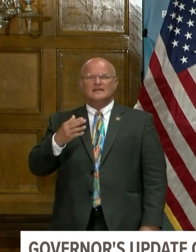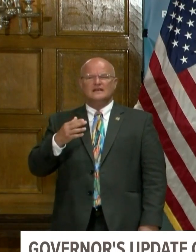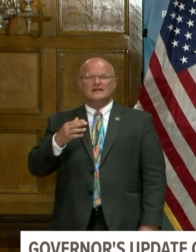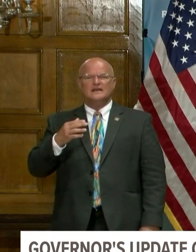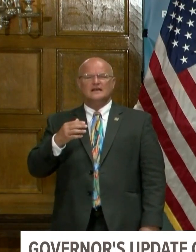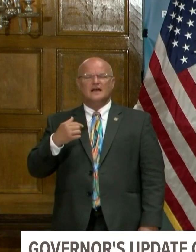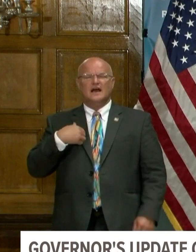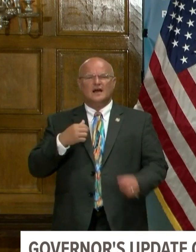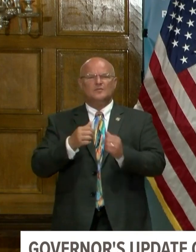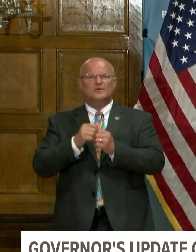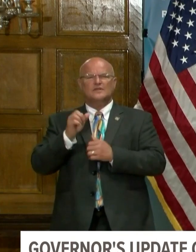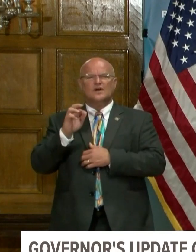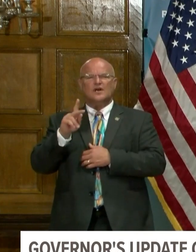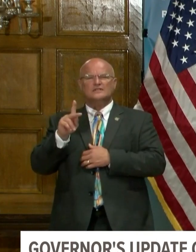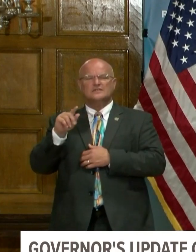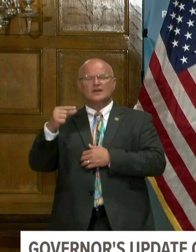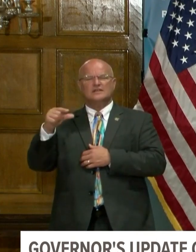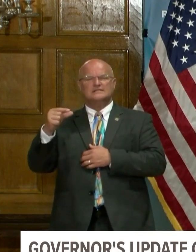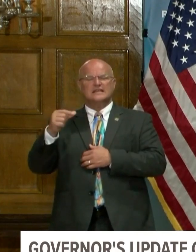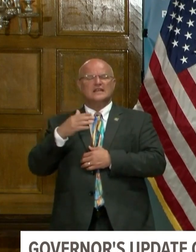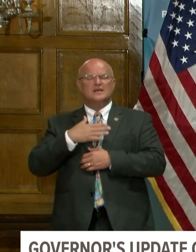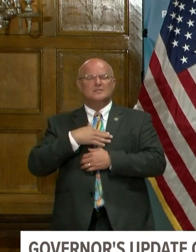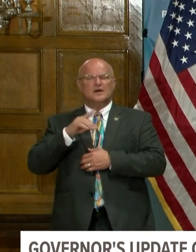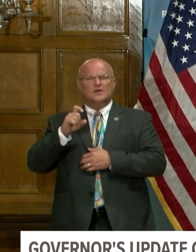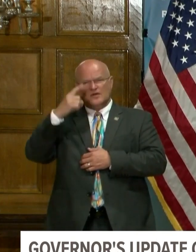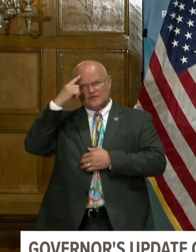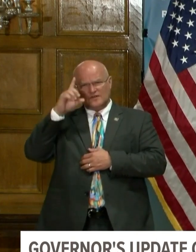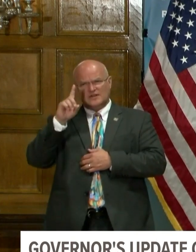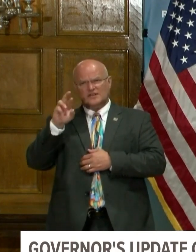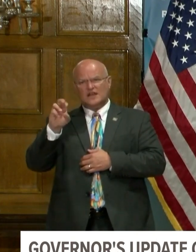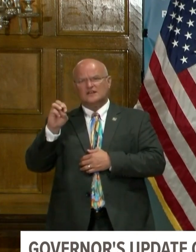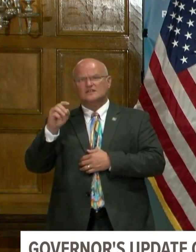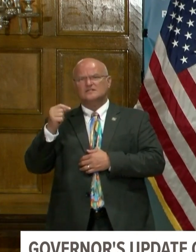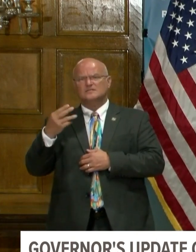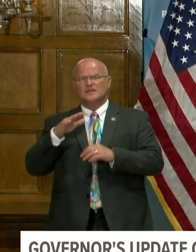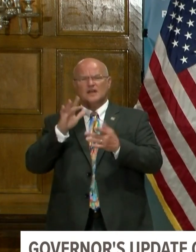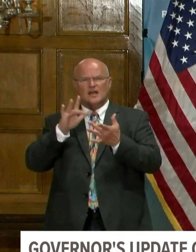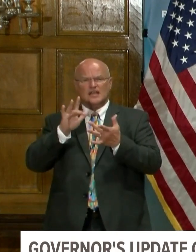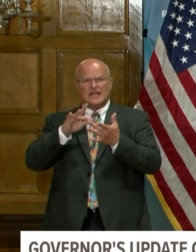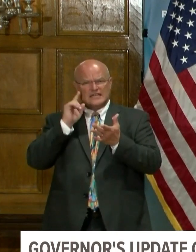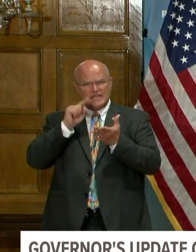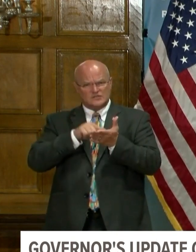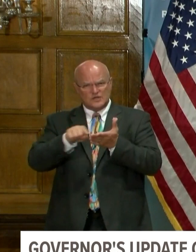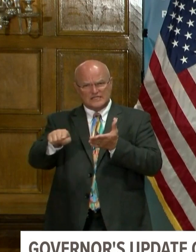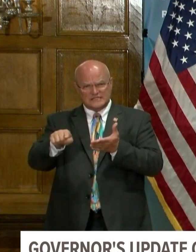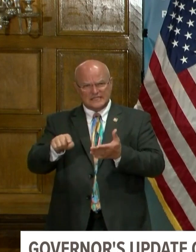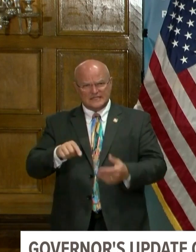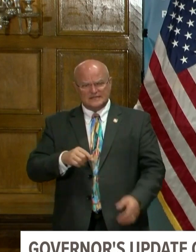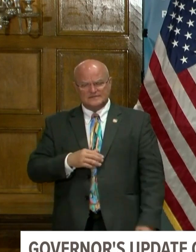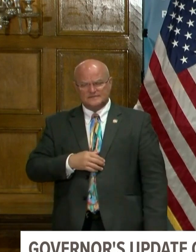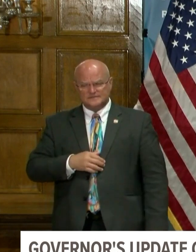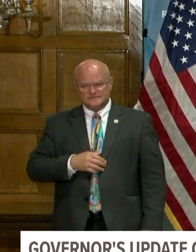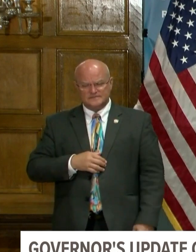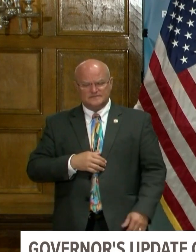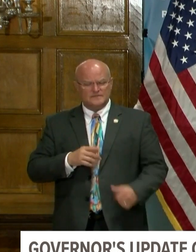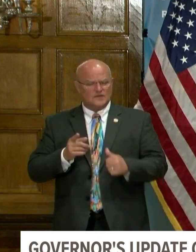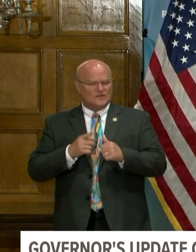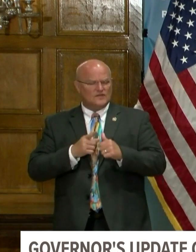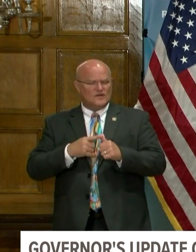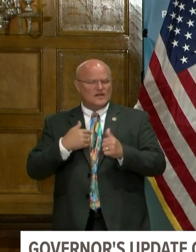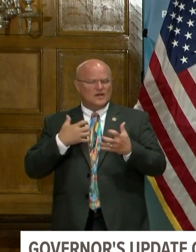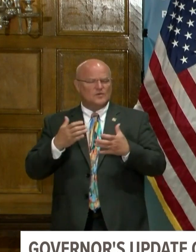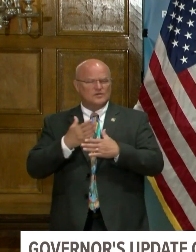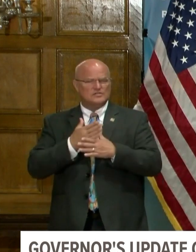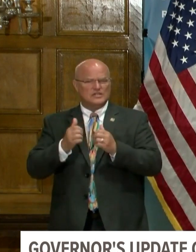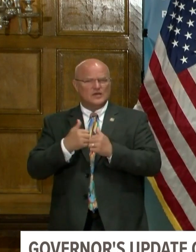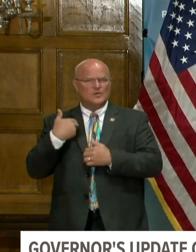Orphan. I'm with Arkansas COVID, and my questions are for Dr. Smith on contact tracing. All right. First, I wonder if you could share